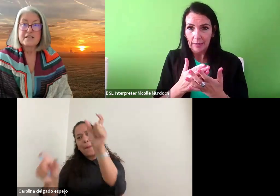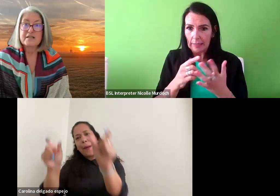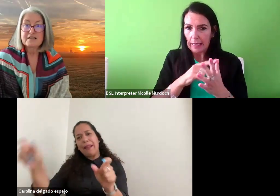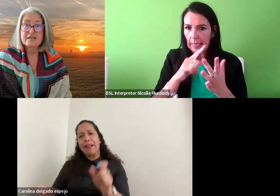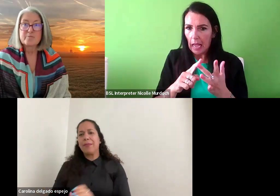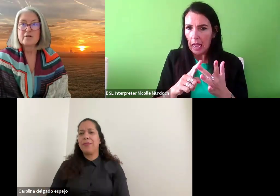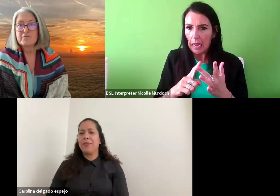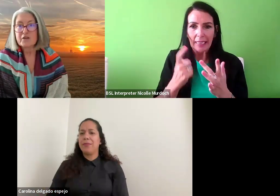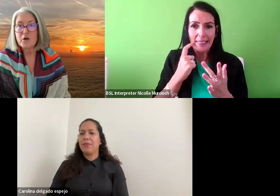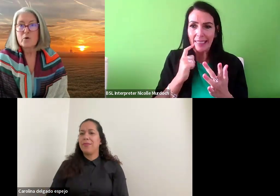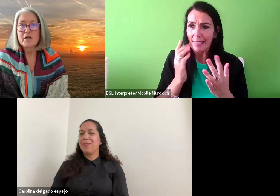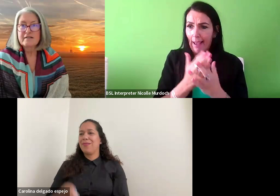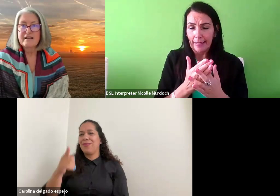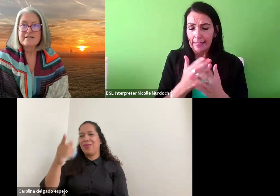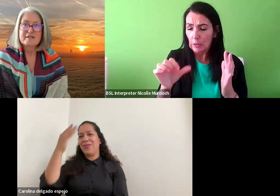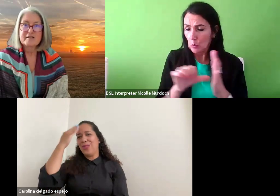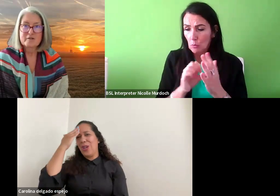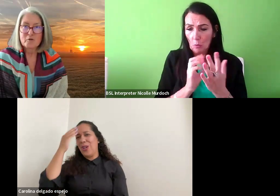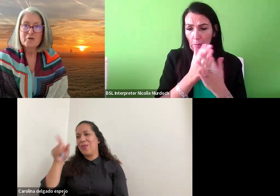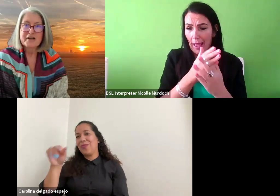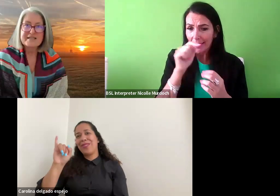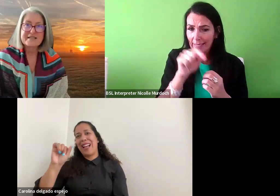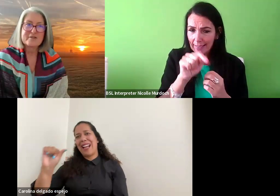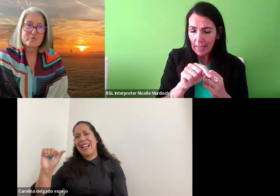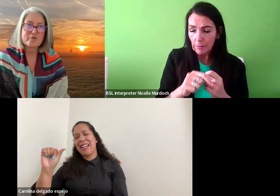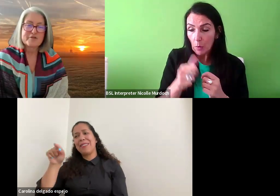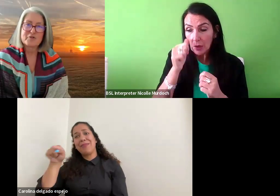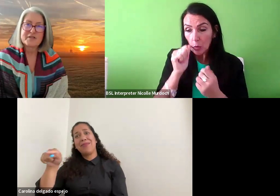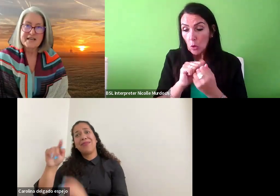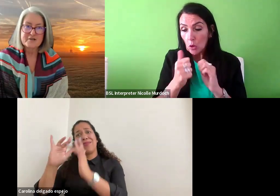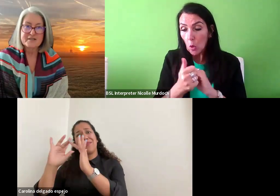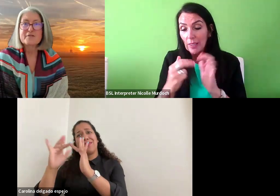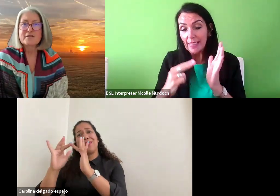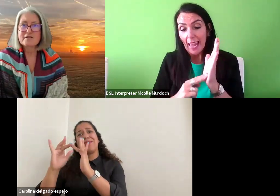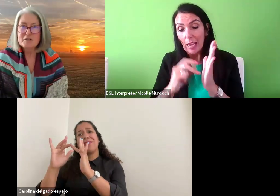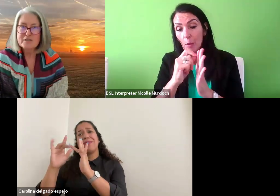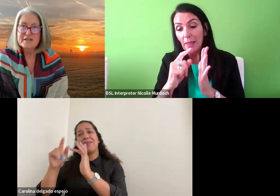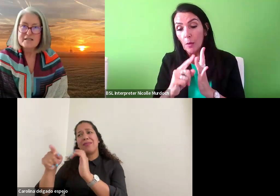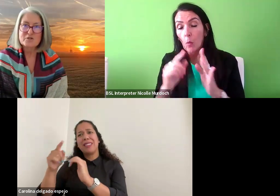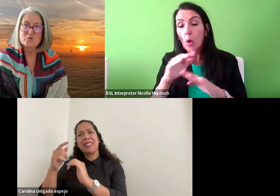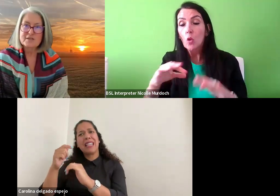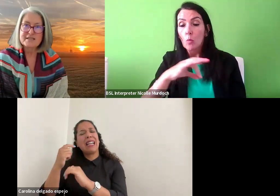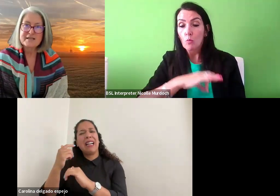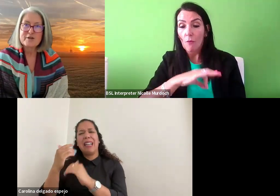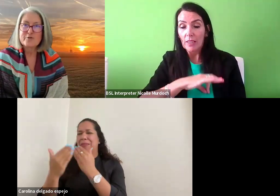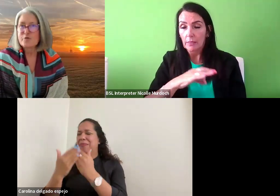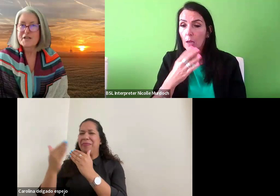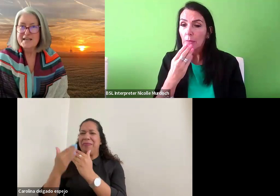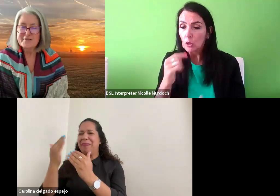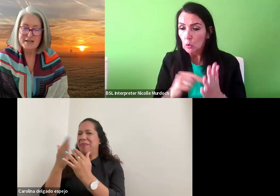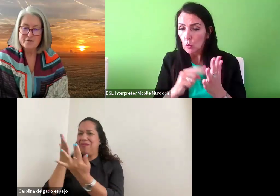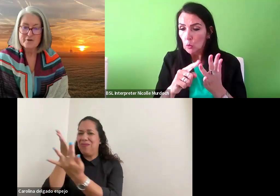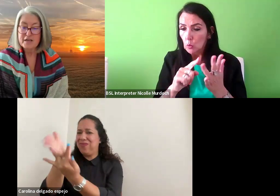very easily accessible, and we know that the colleagues in nonprofit organizations have started using these tools